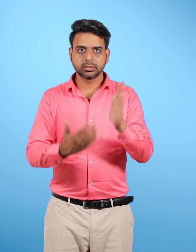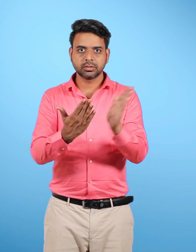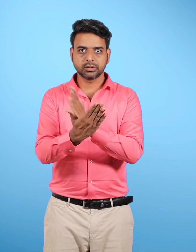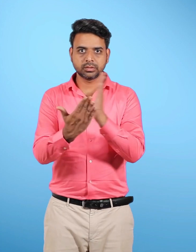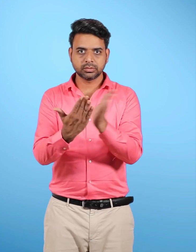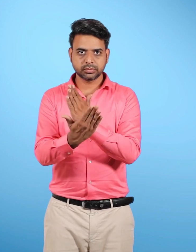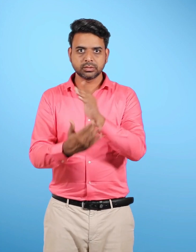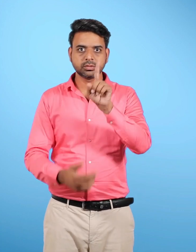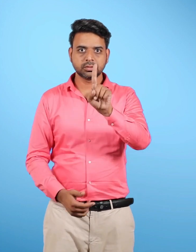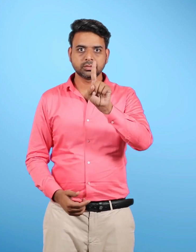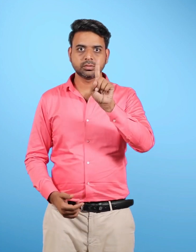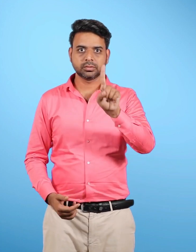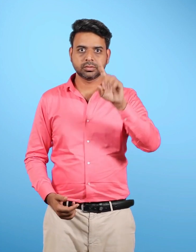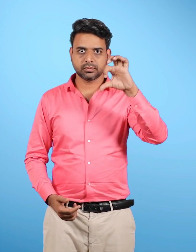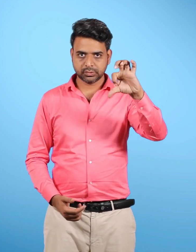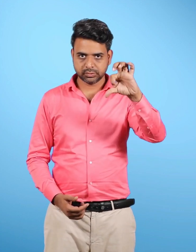Page 119.